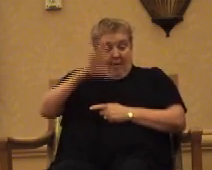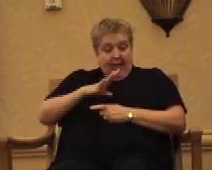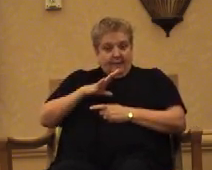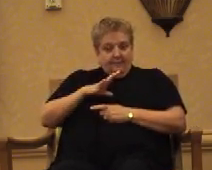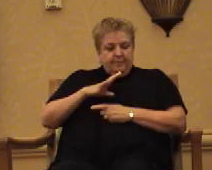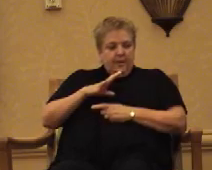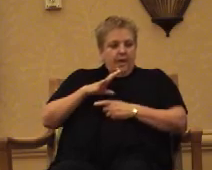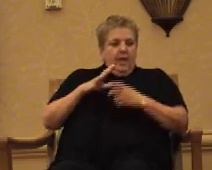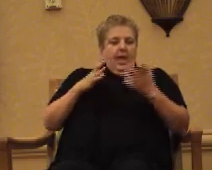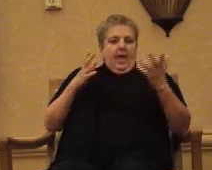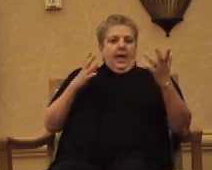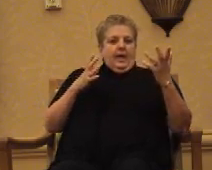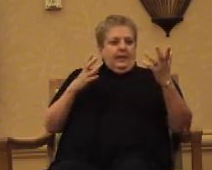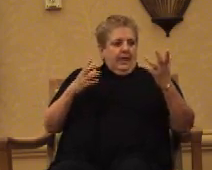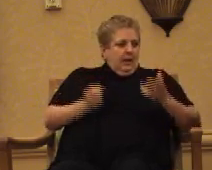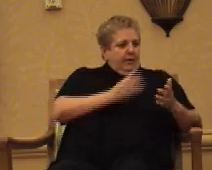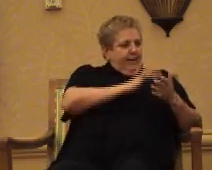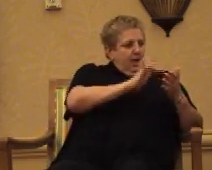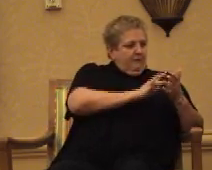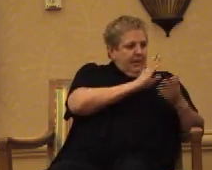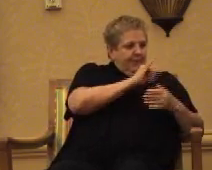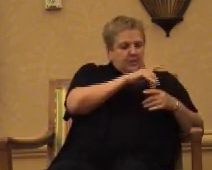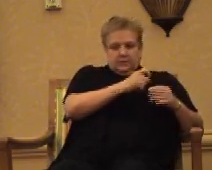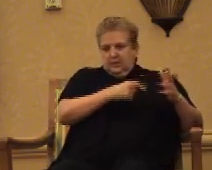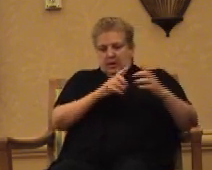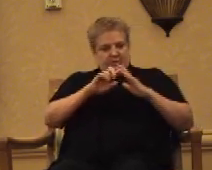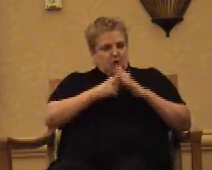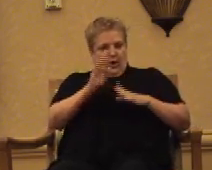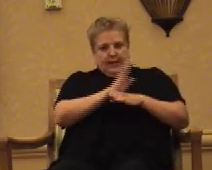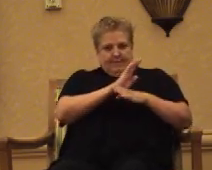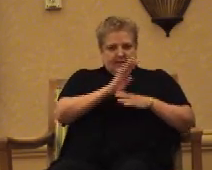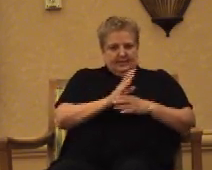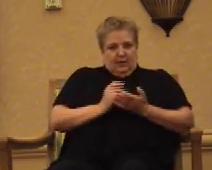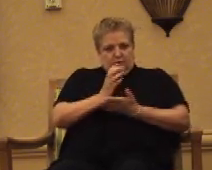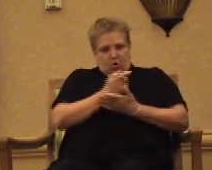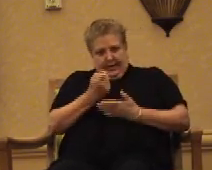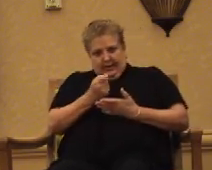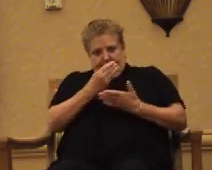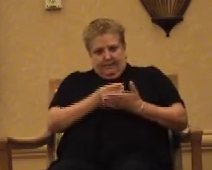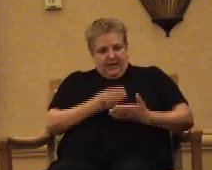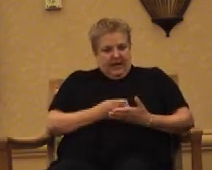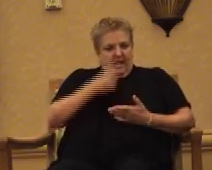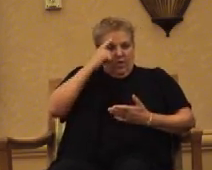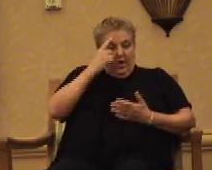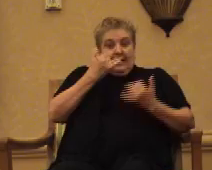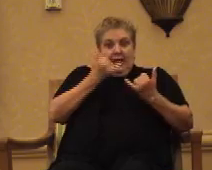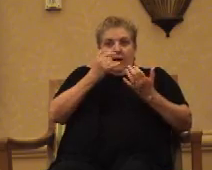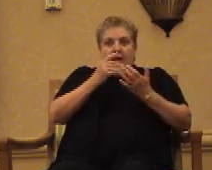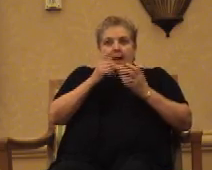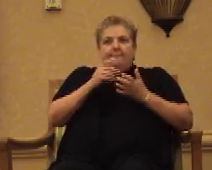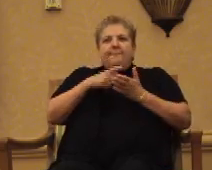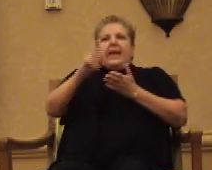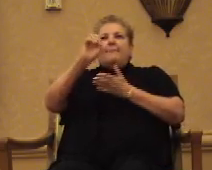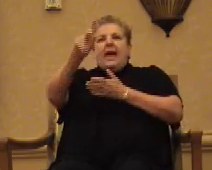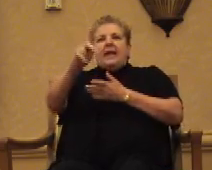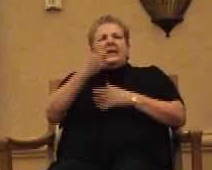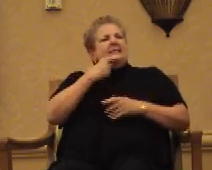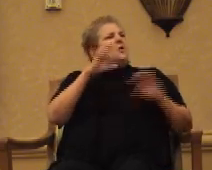this time, I'd started a business. I was making a little money, and I thought, I got to pay him back. And he'd say, oh, no one ever pays me back.